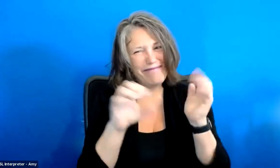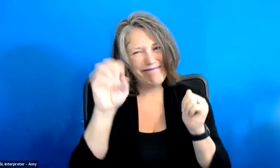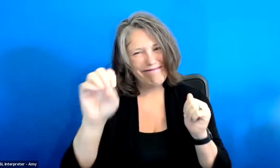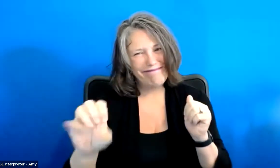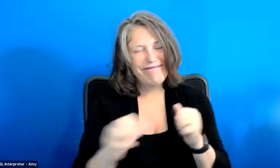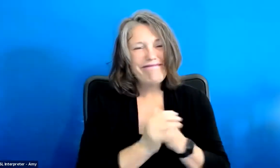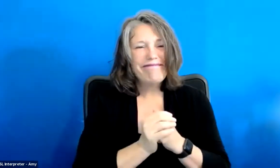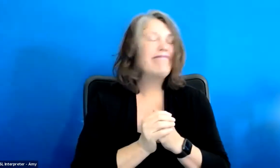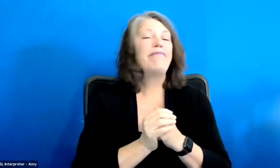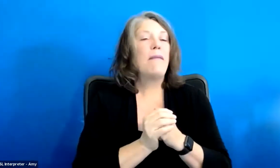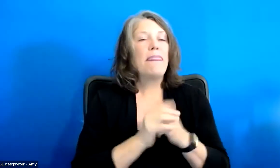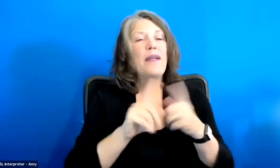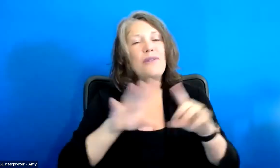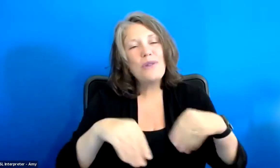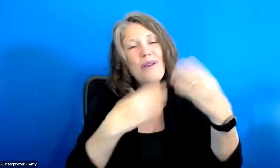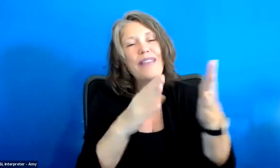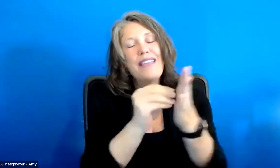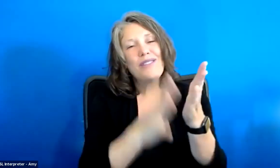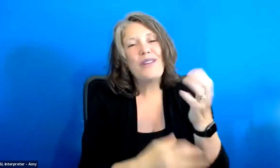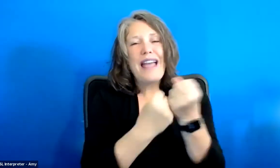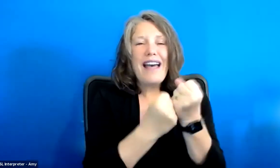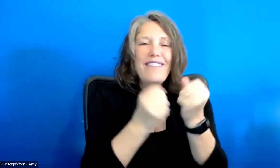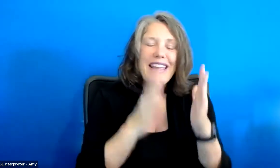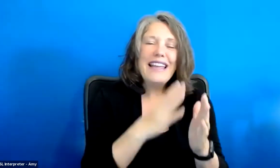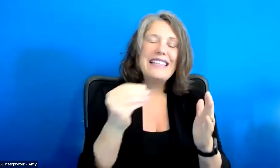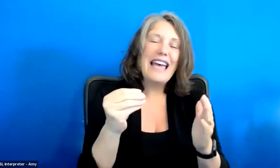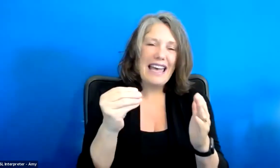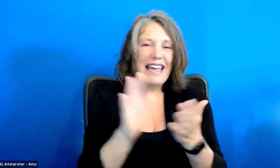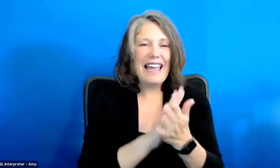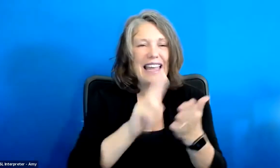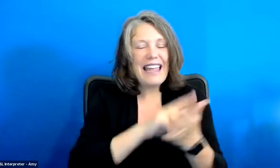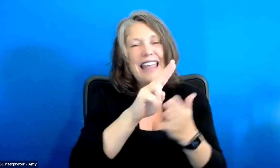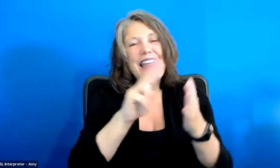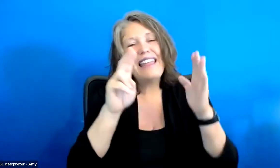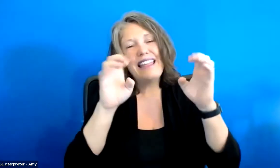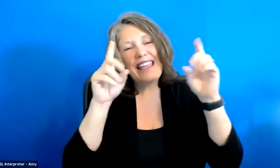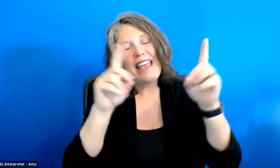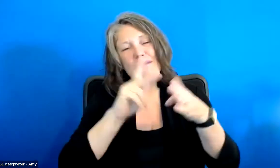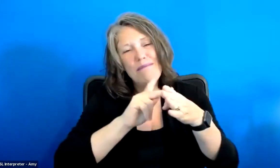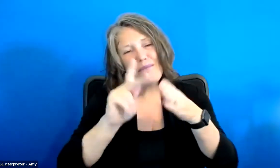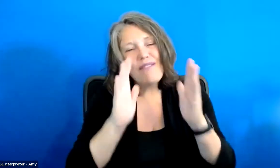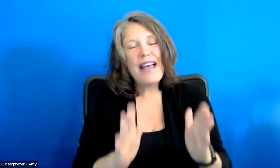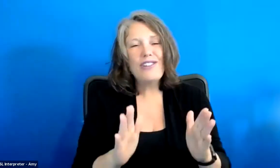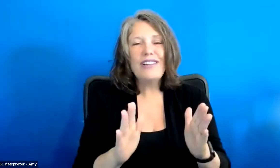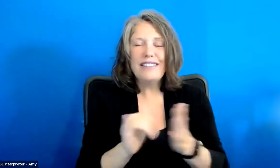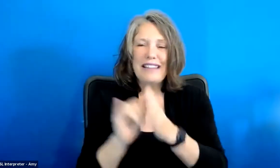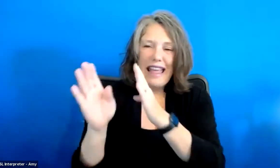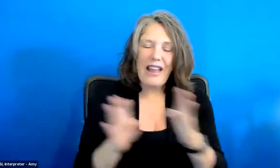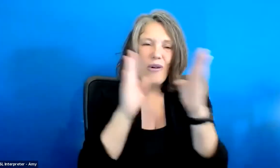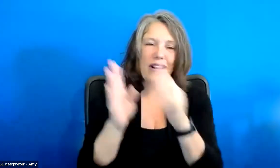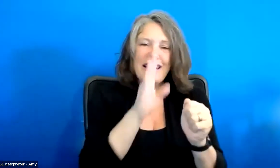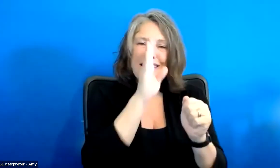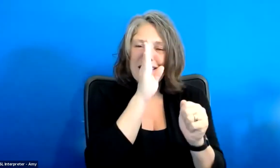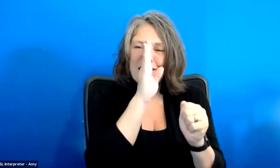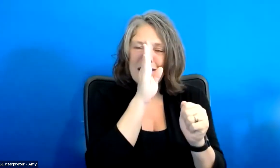to give students and advocates and higher ed professionals that organized, straightforward